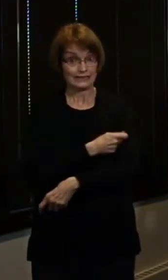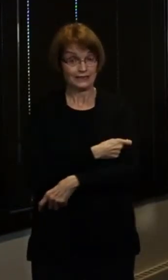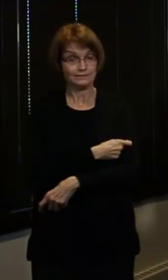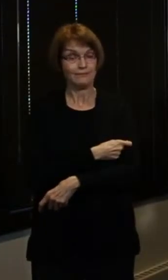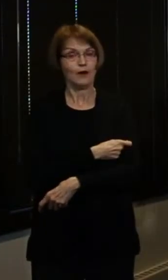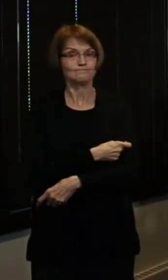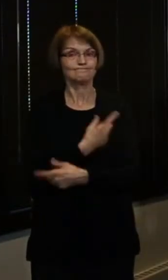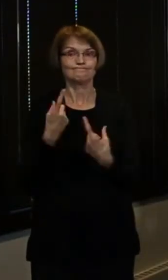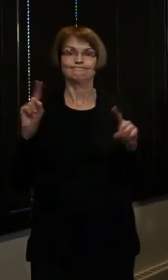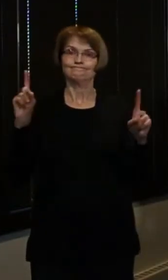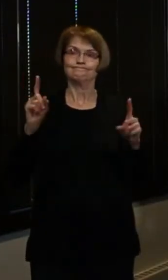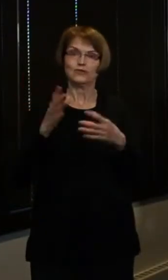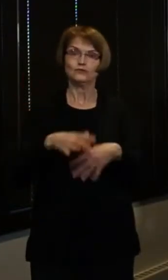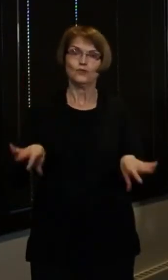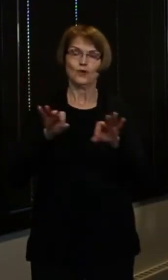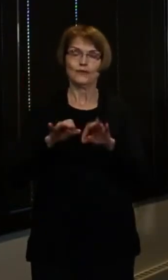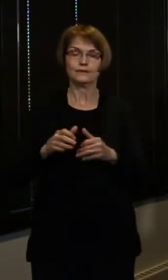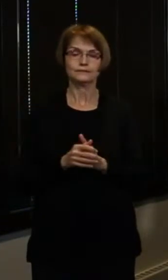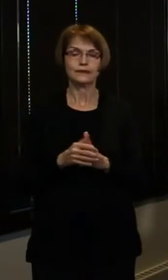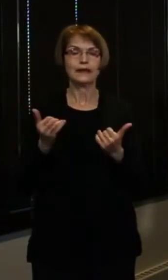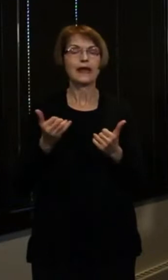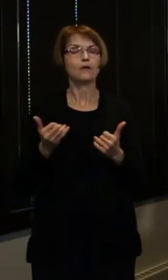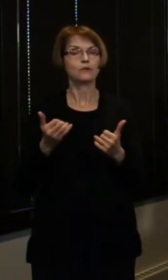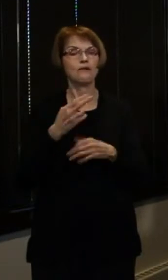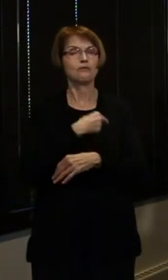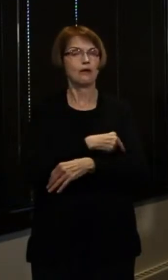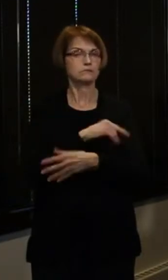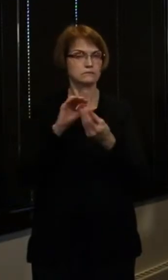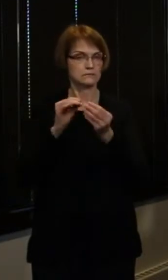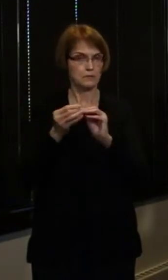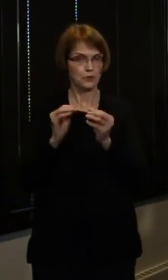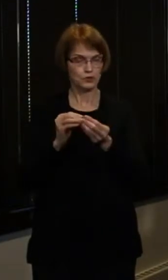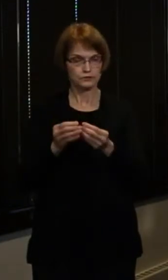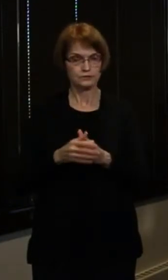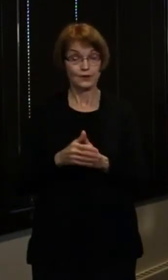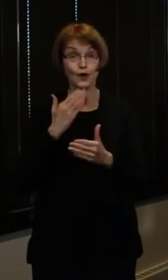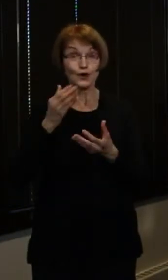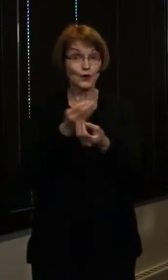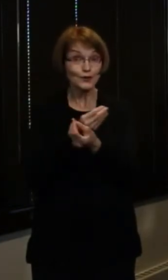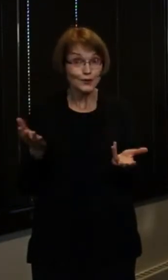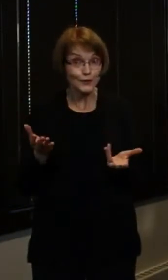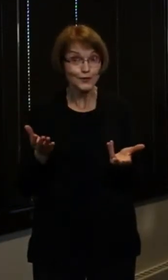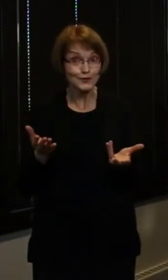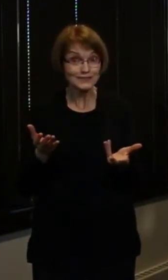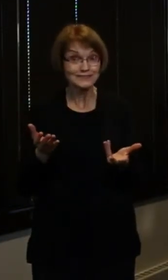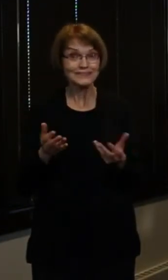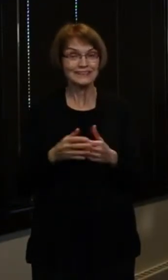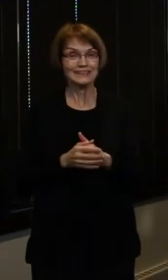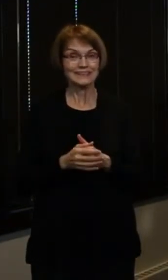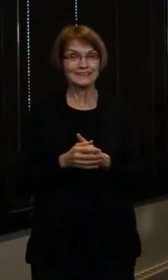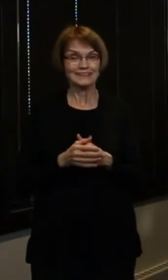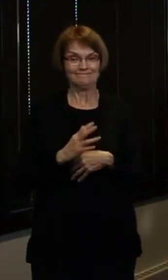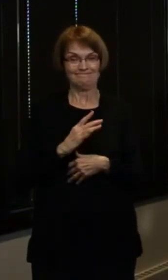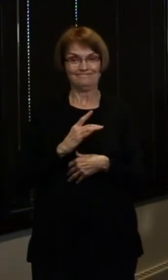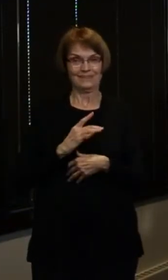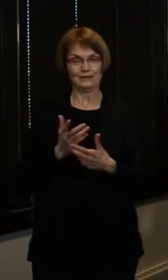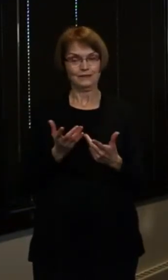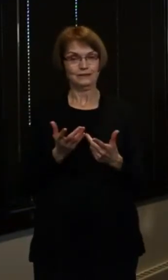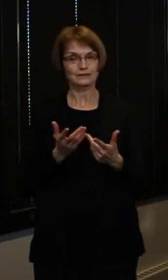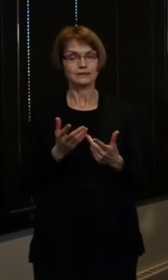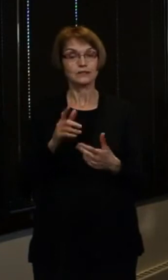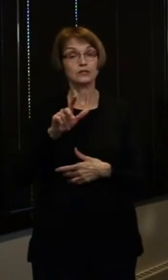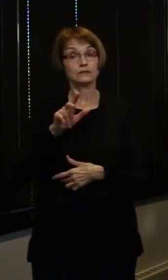Okay, moving on now to our hospitalization data. So really good news to report today. So as you can see there, we're